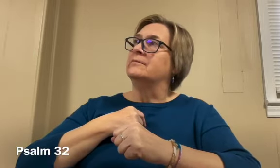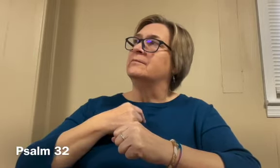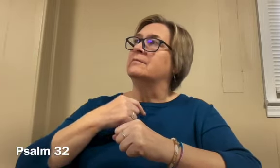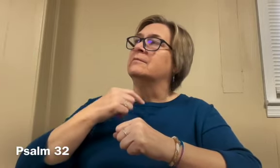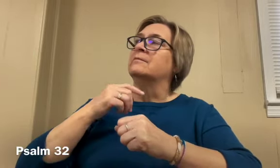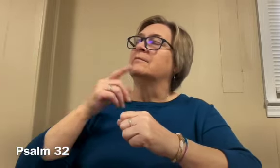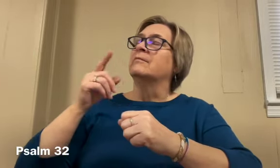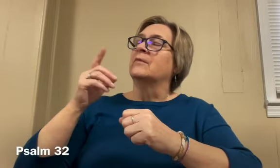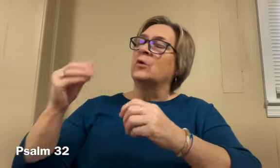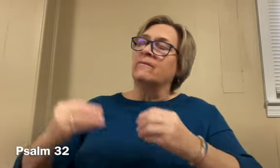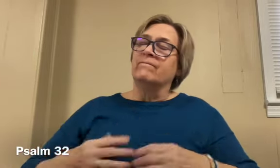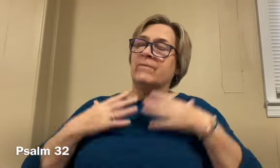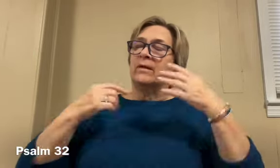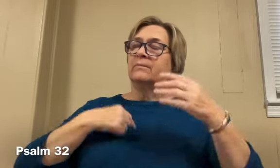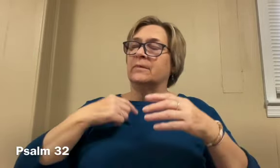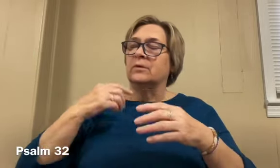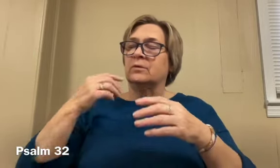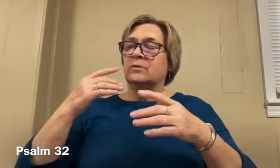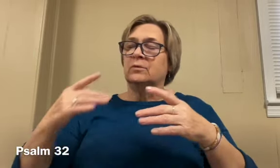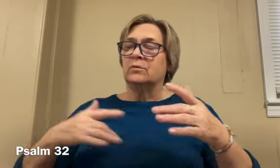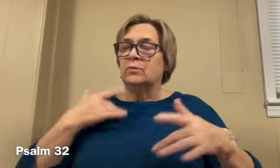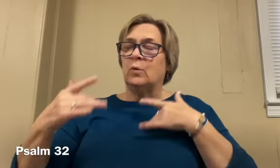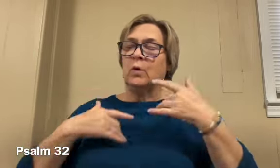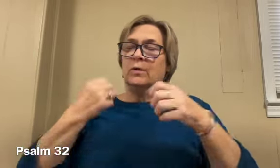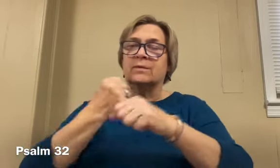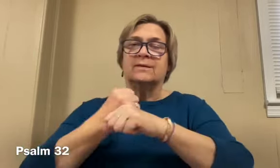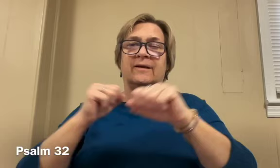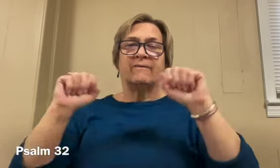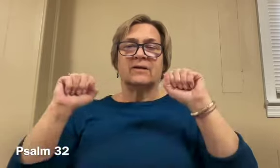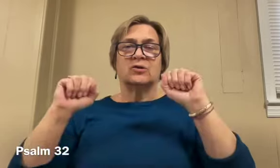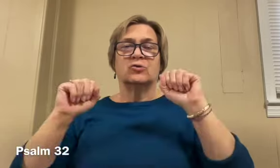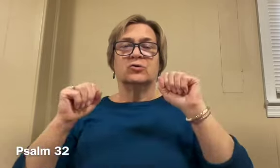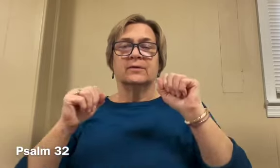and you fill me with the joy of salvation.